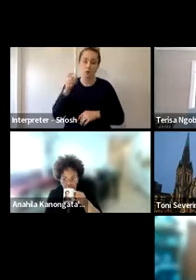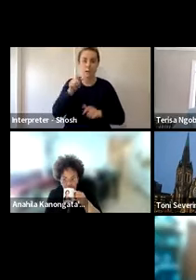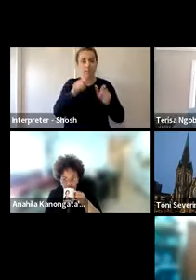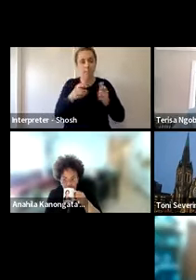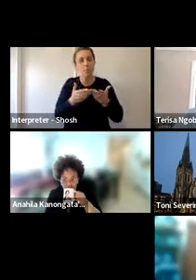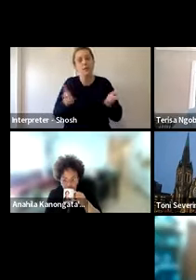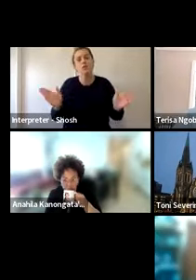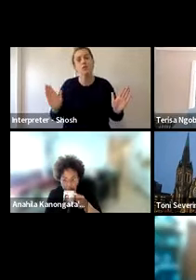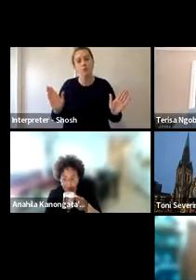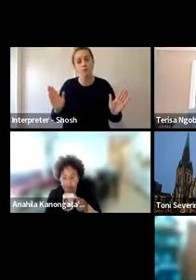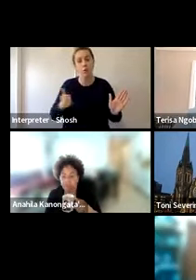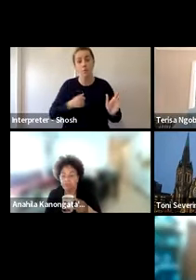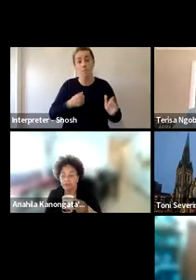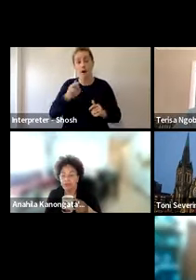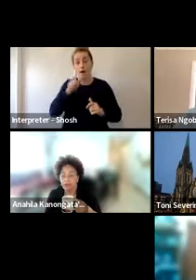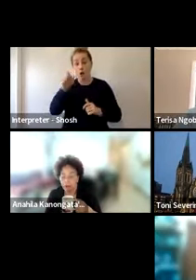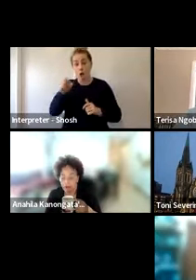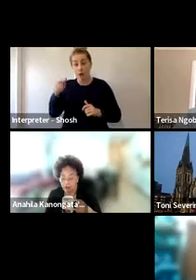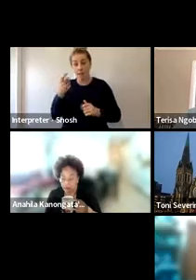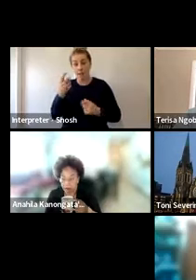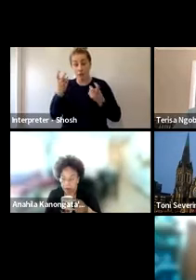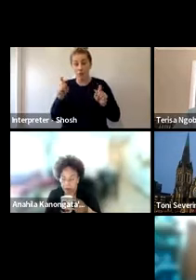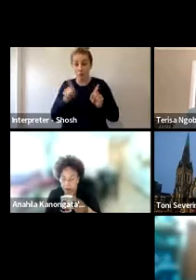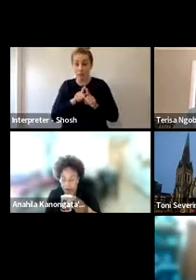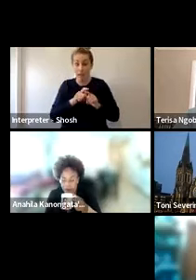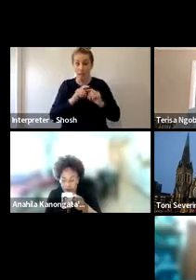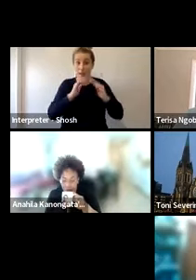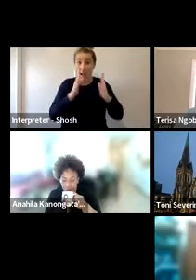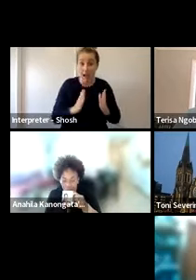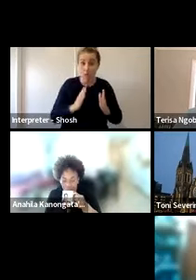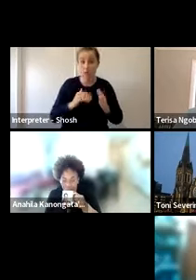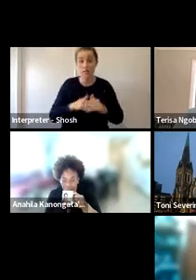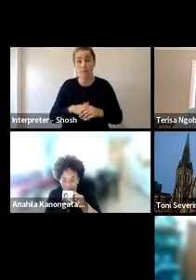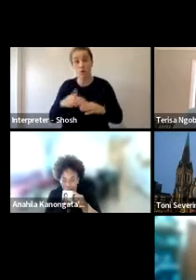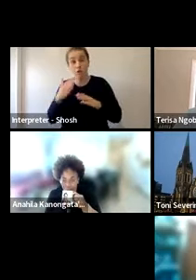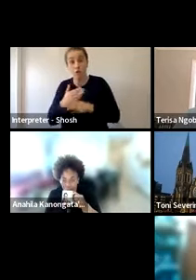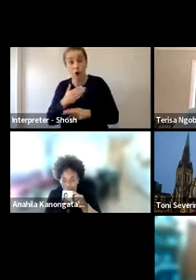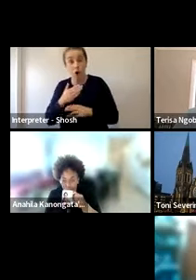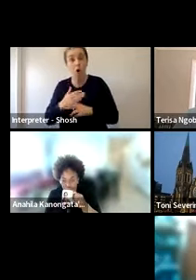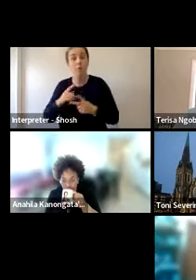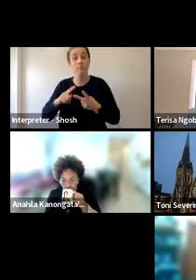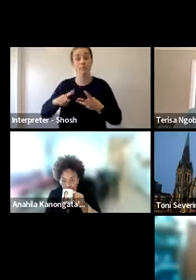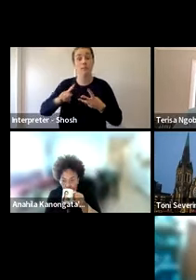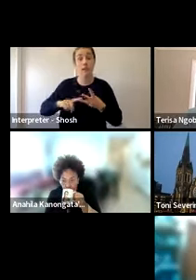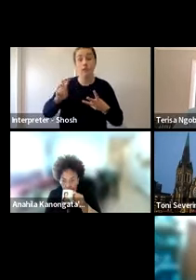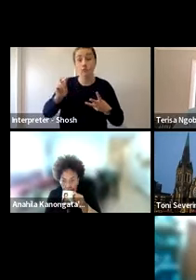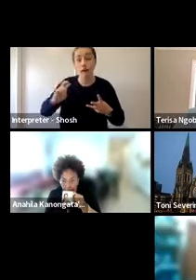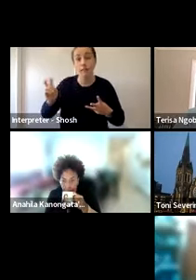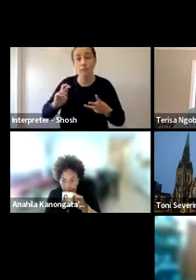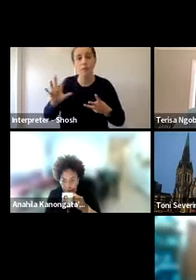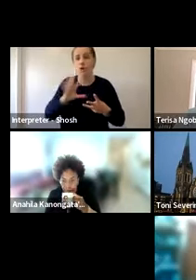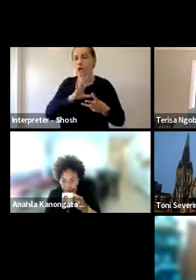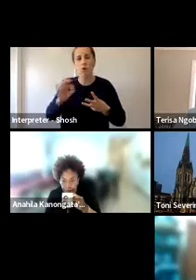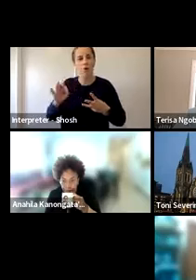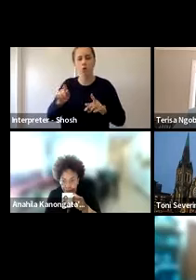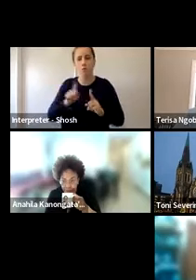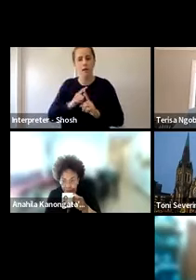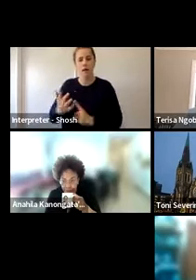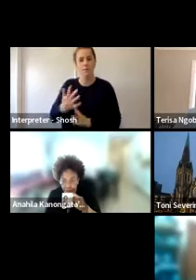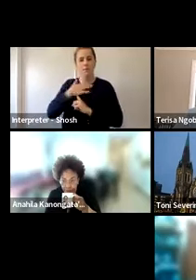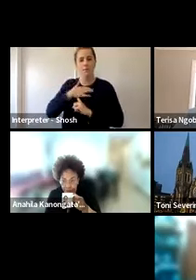are what my clients are looking for as well. The basics, and not being prejudiced for